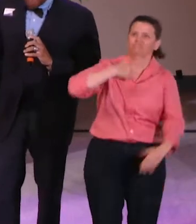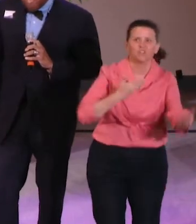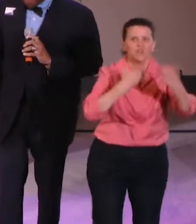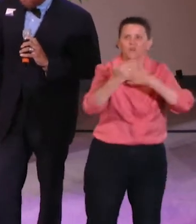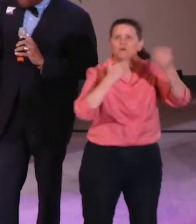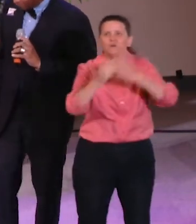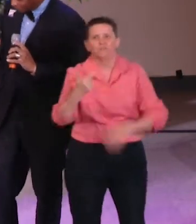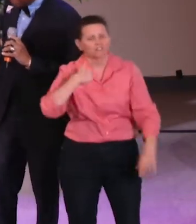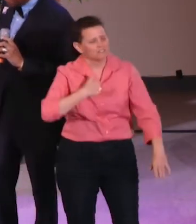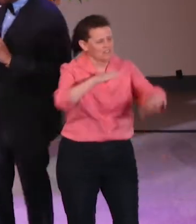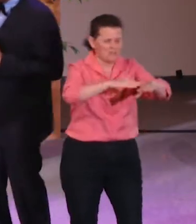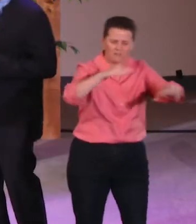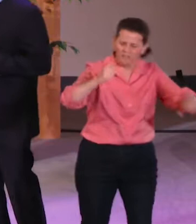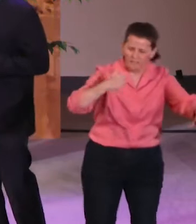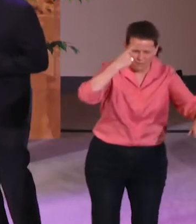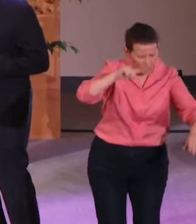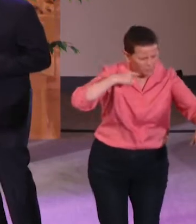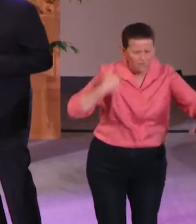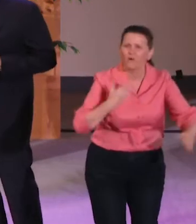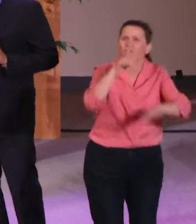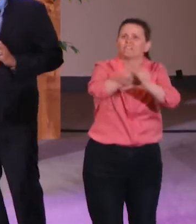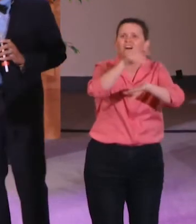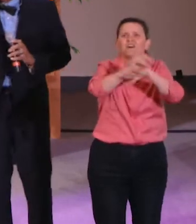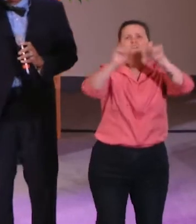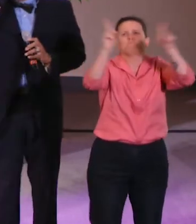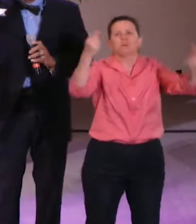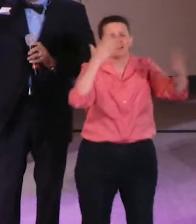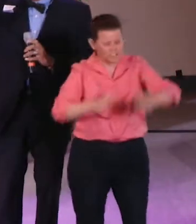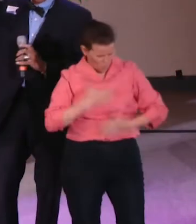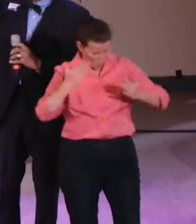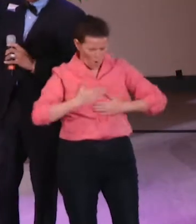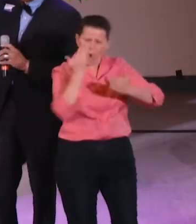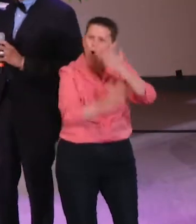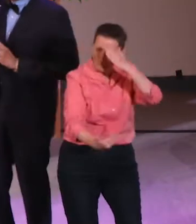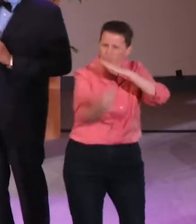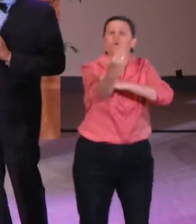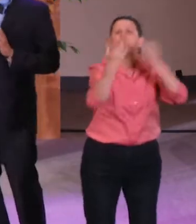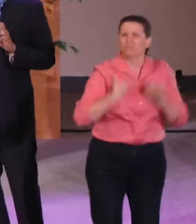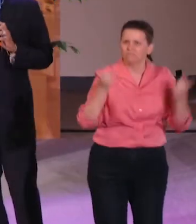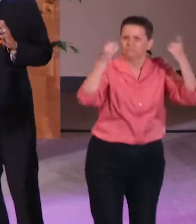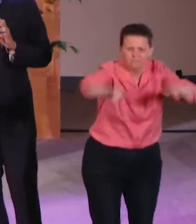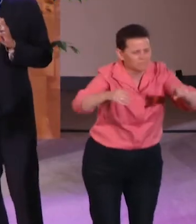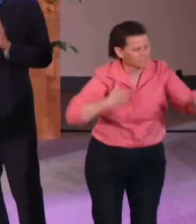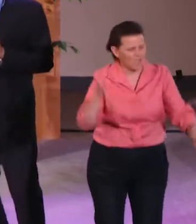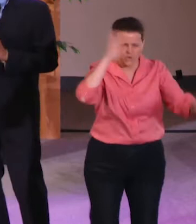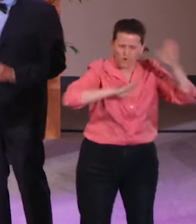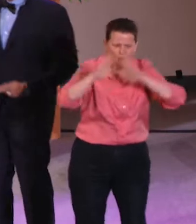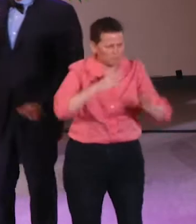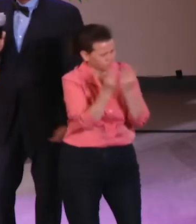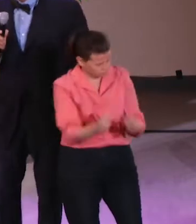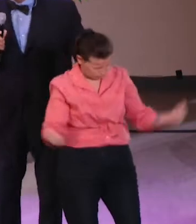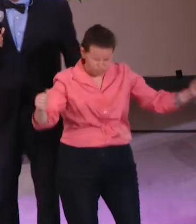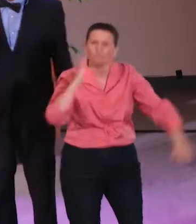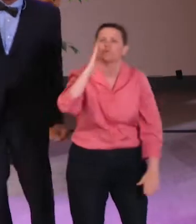days. I might call for the night, but joy comes in the morning. Trouble don't last always. Please